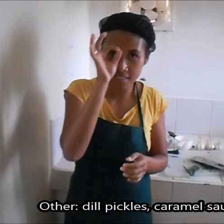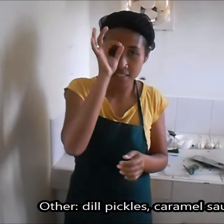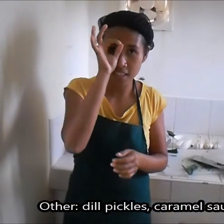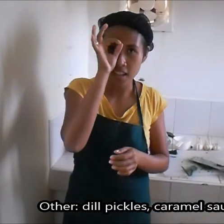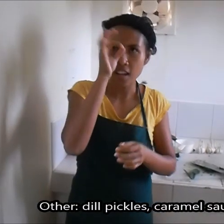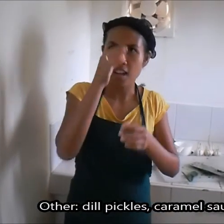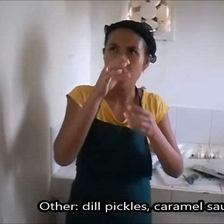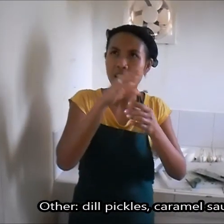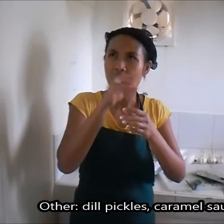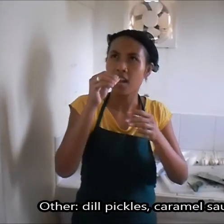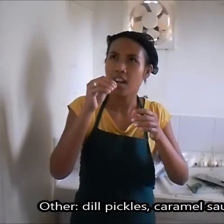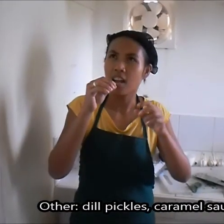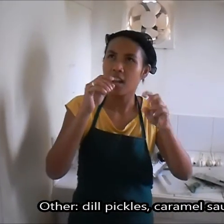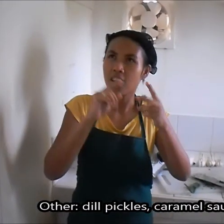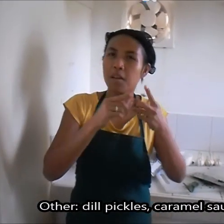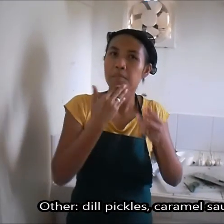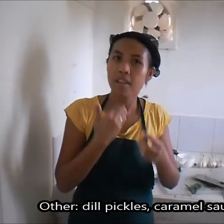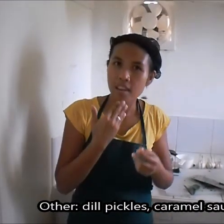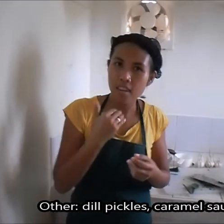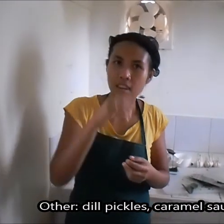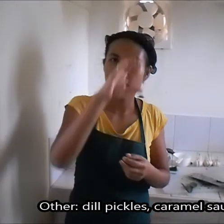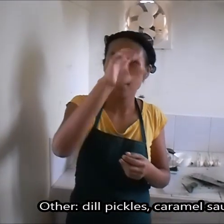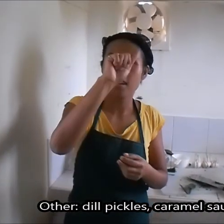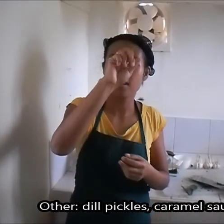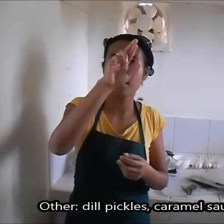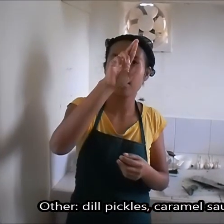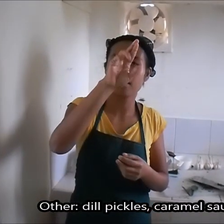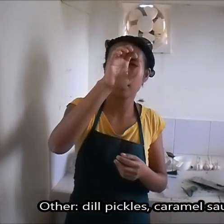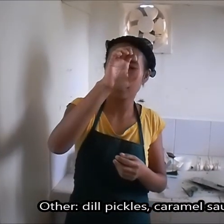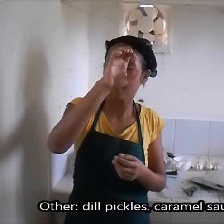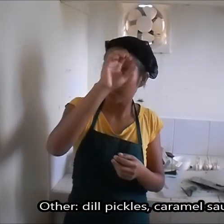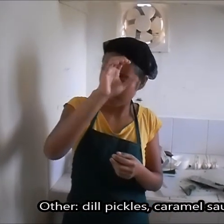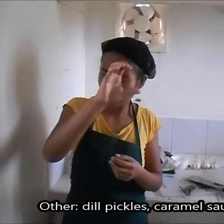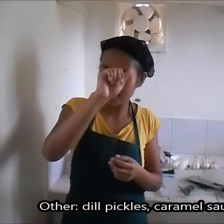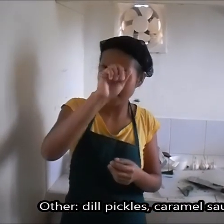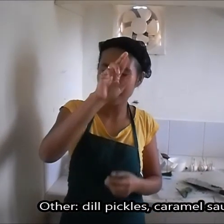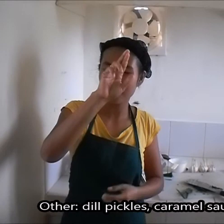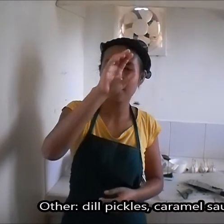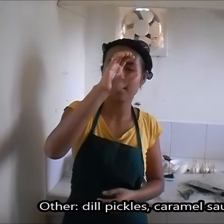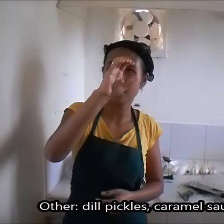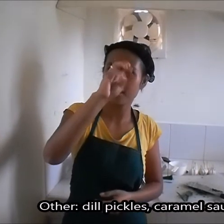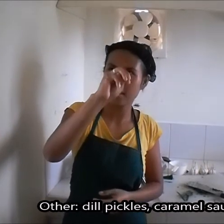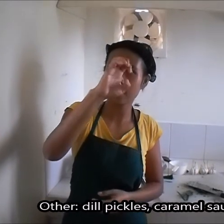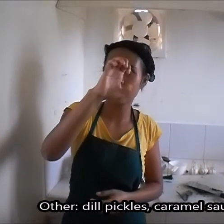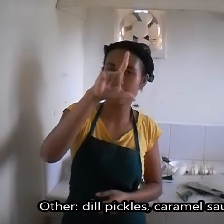dill pickles with the cucumber and with caramel sauce